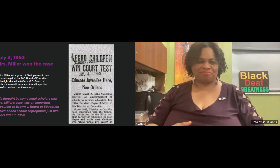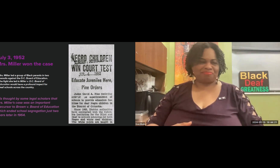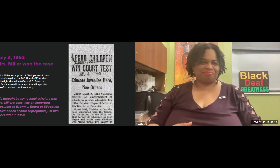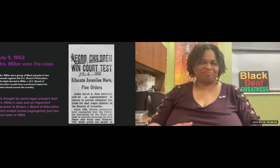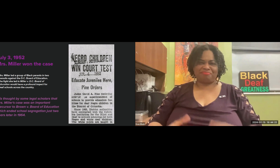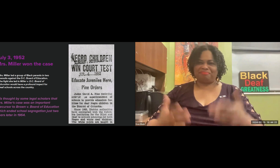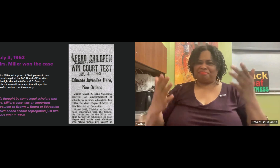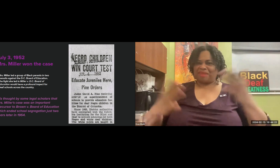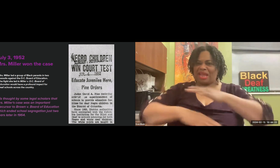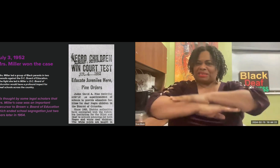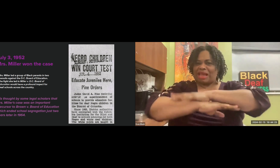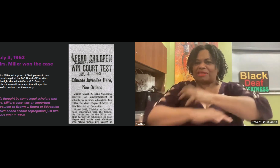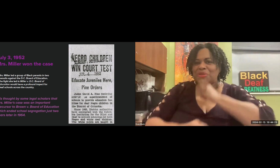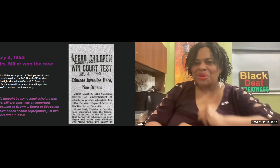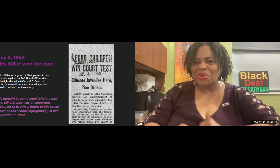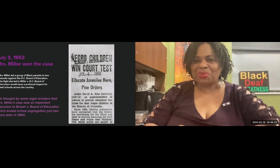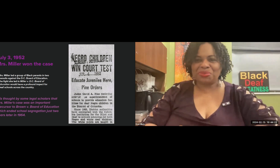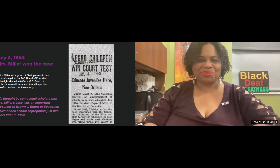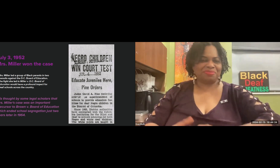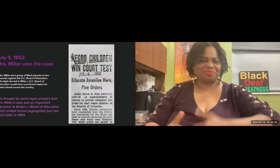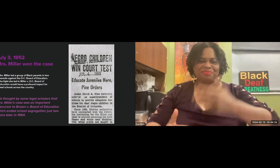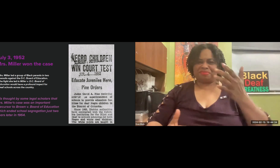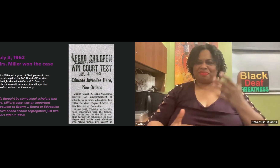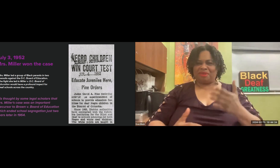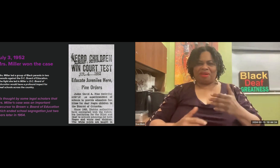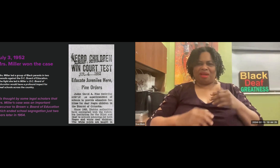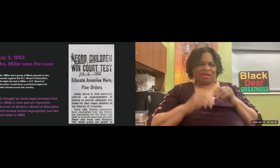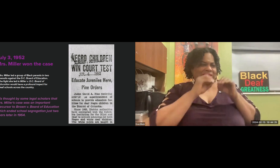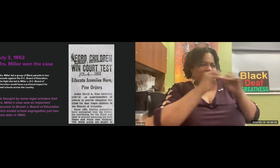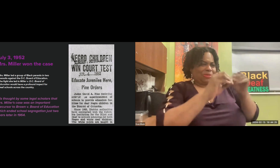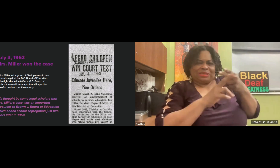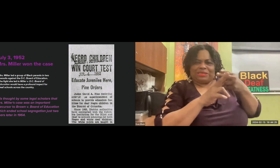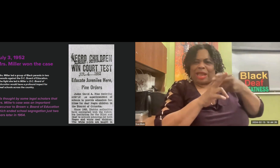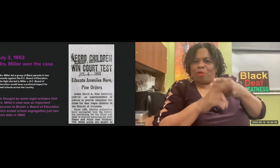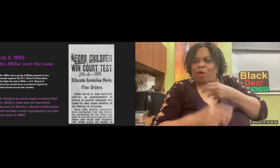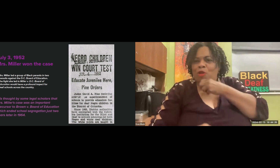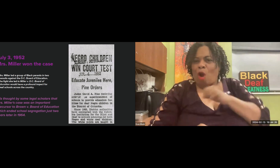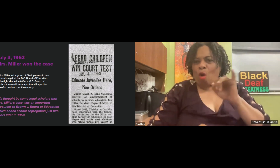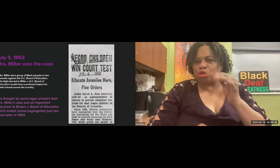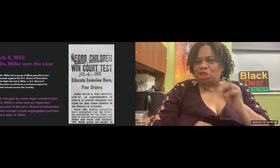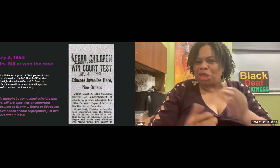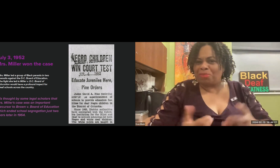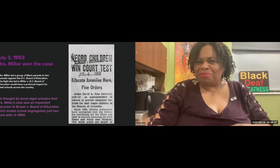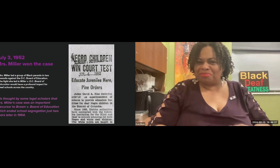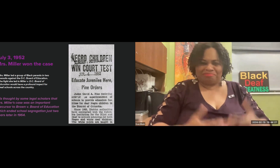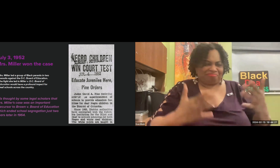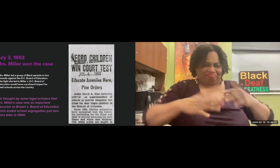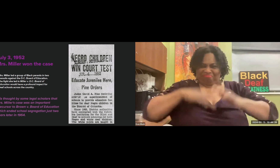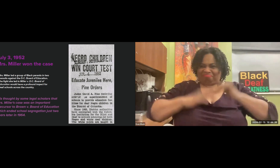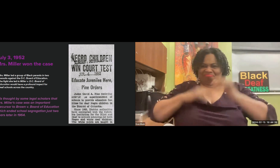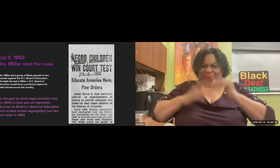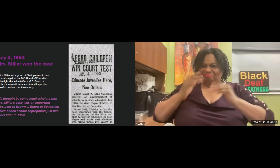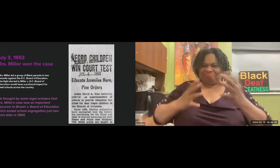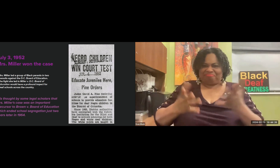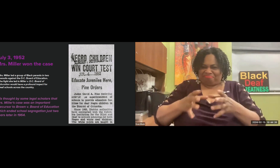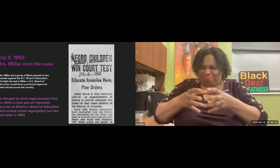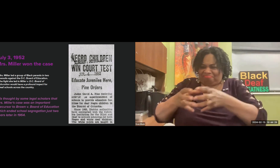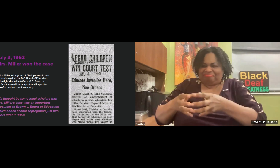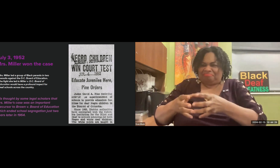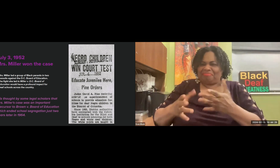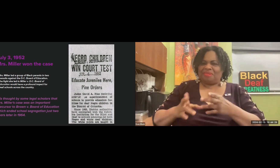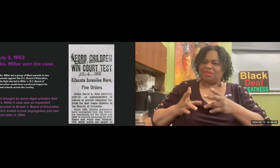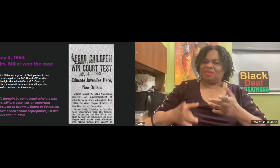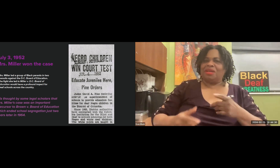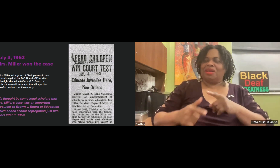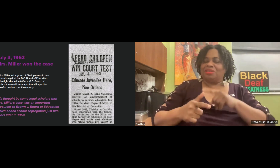but these children received a separate education. They had old desk. You know, they temporarily, for a while, even